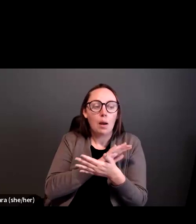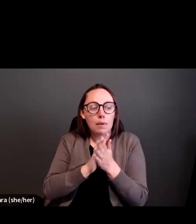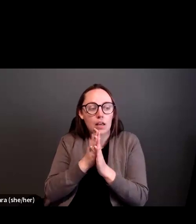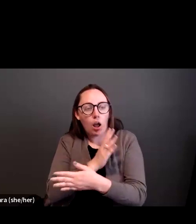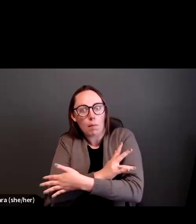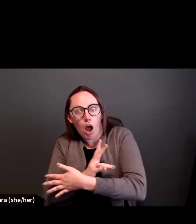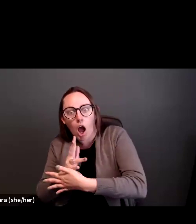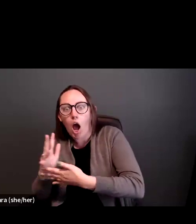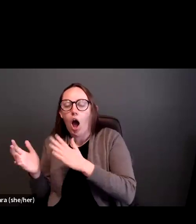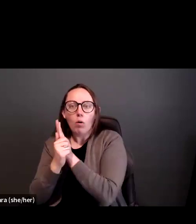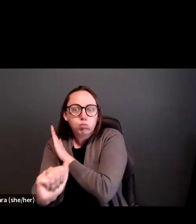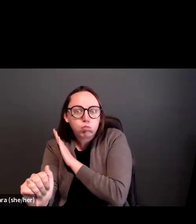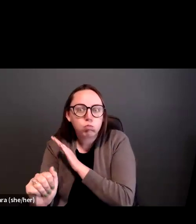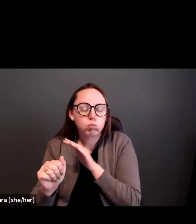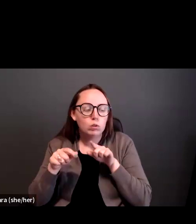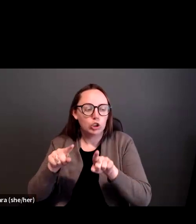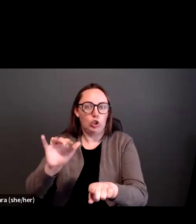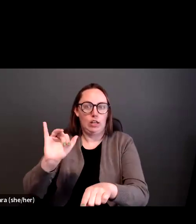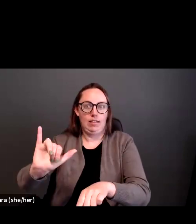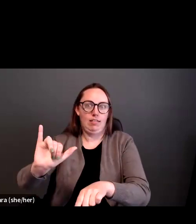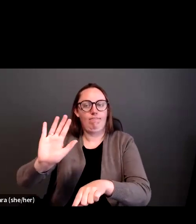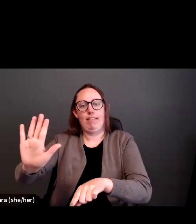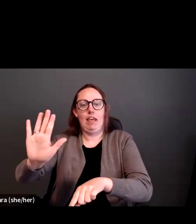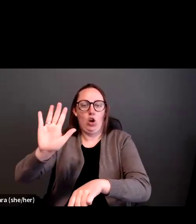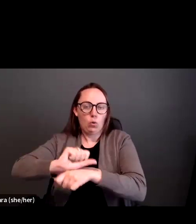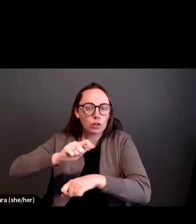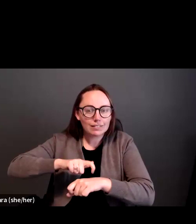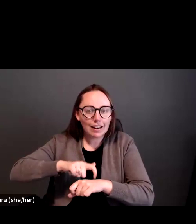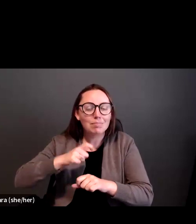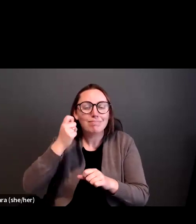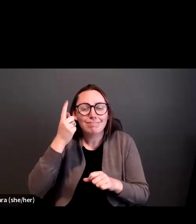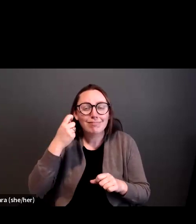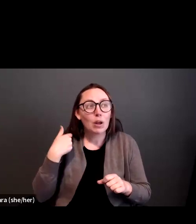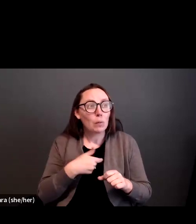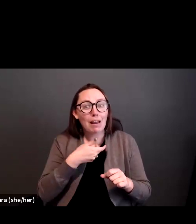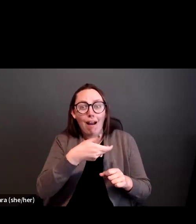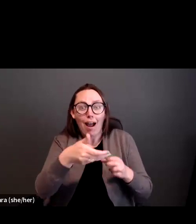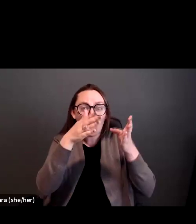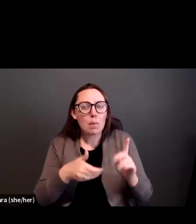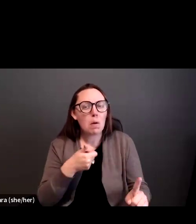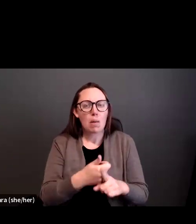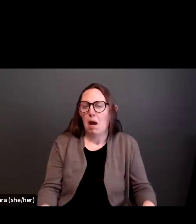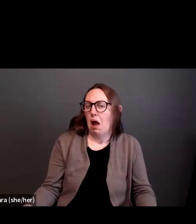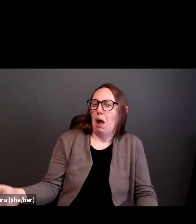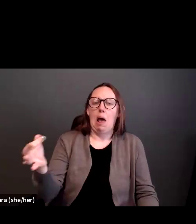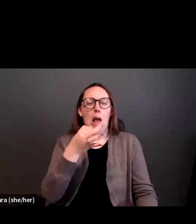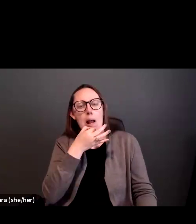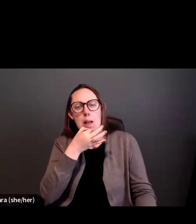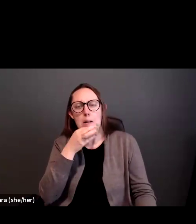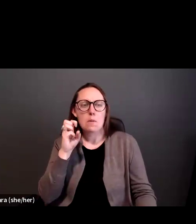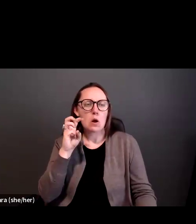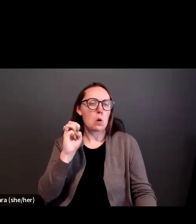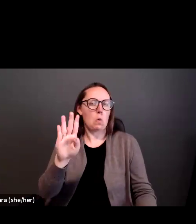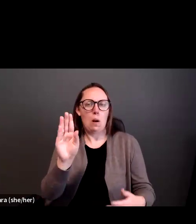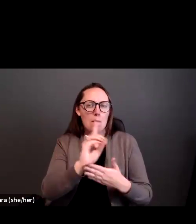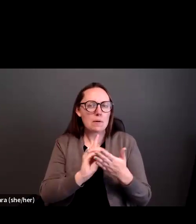don't hire people that are already experts at video production or already experts at web design or things like that. And necessarily, we